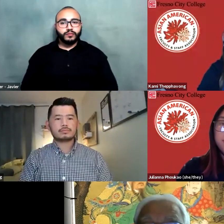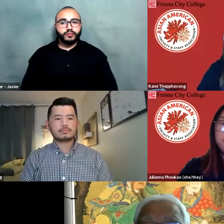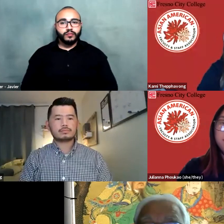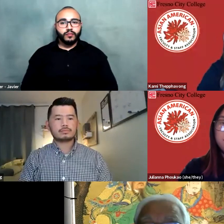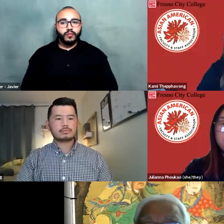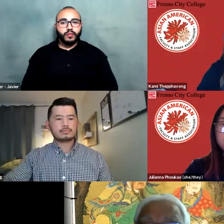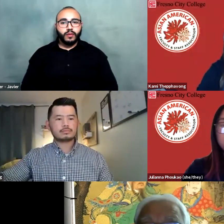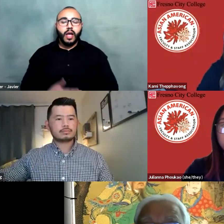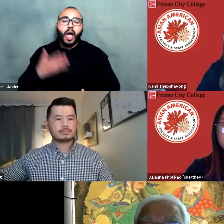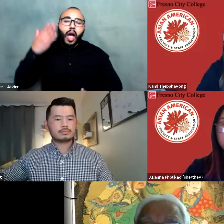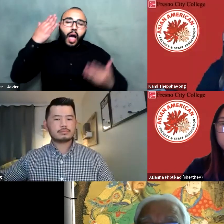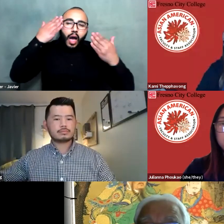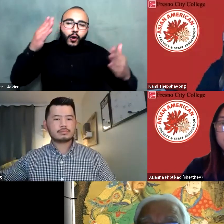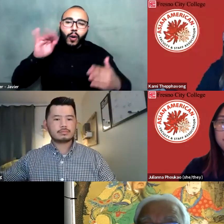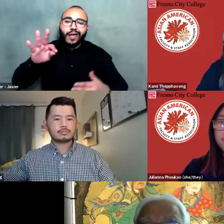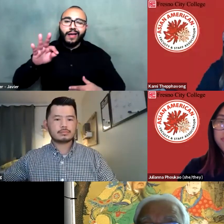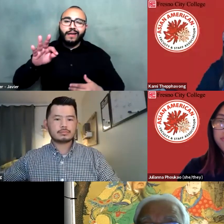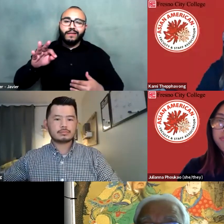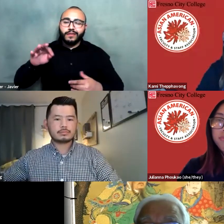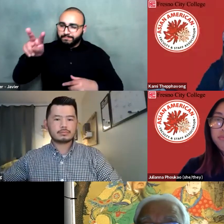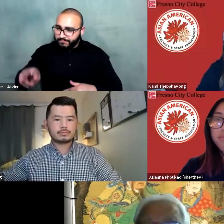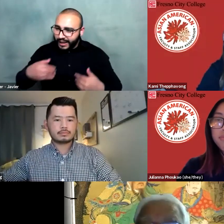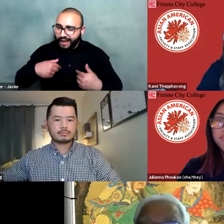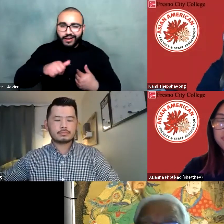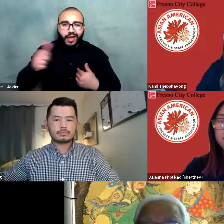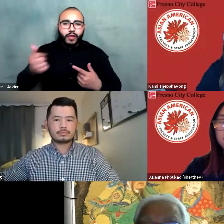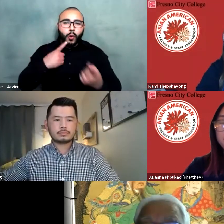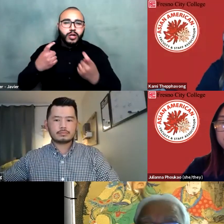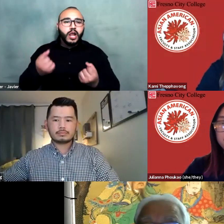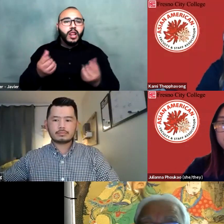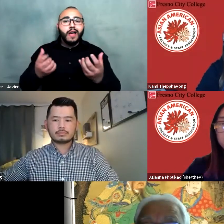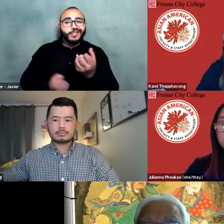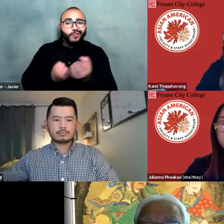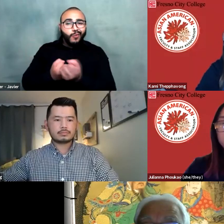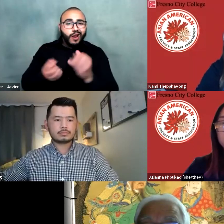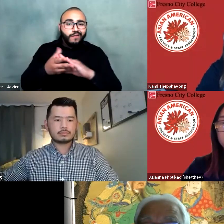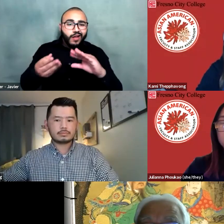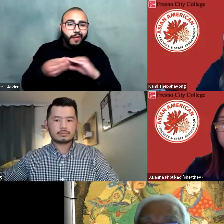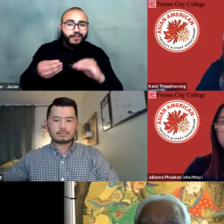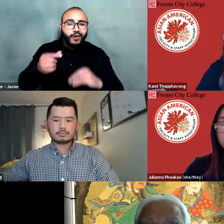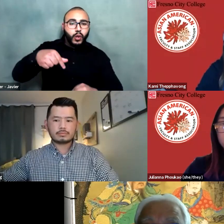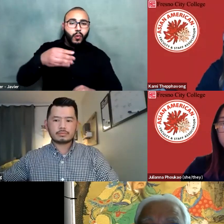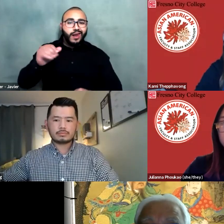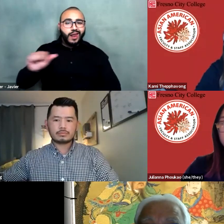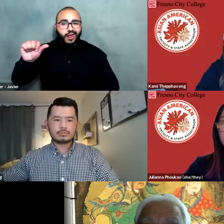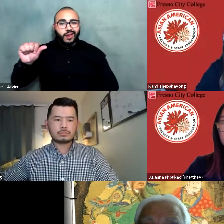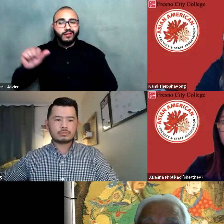I don't know if we have any other questions. Just a lot of supportive comments in our Q&A.